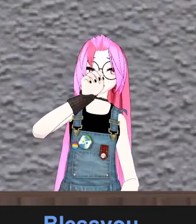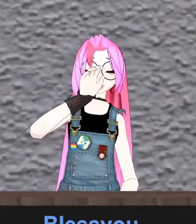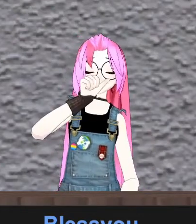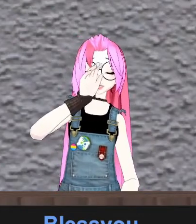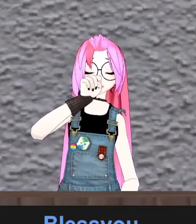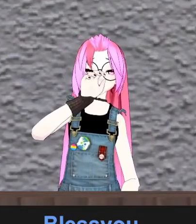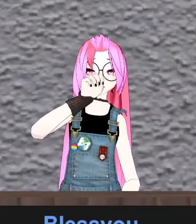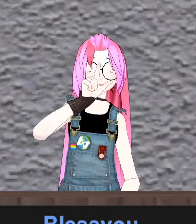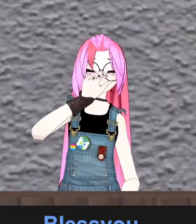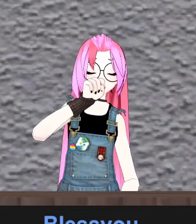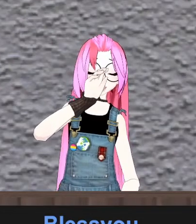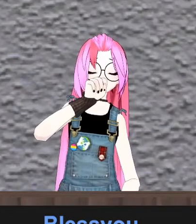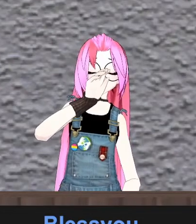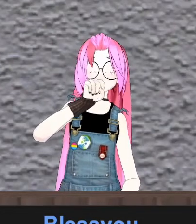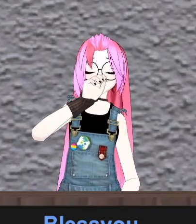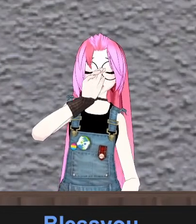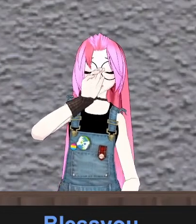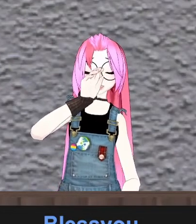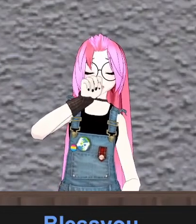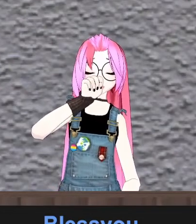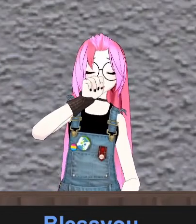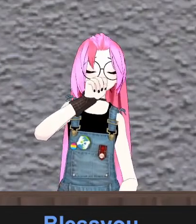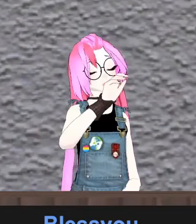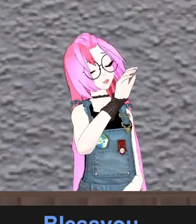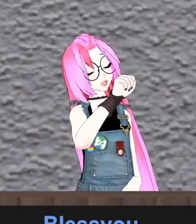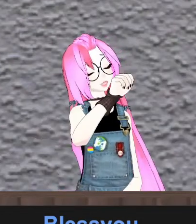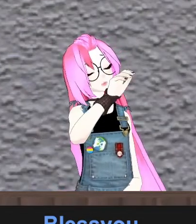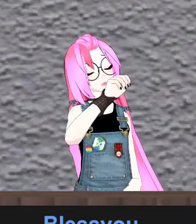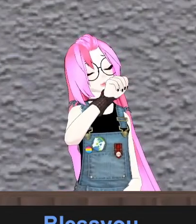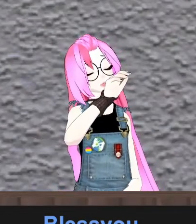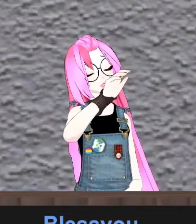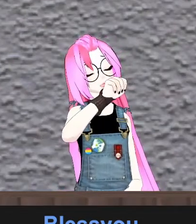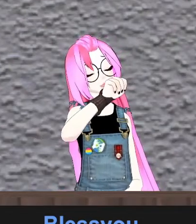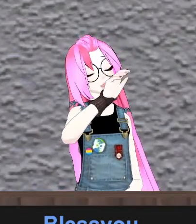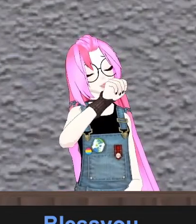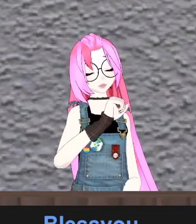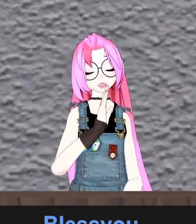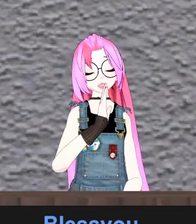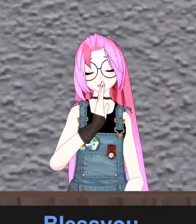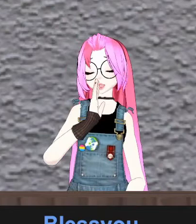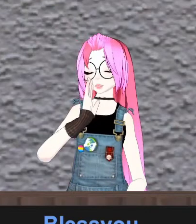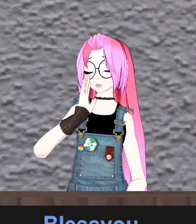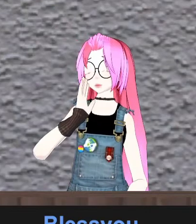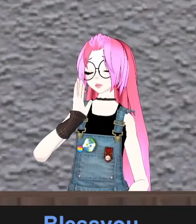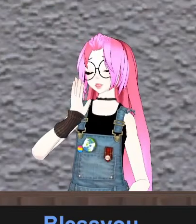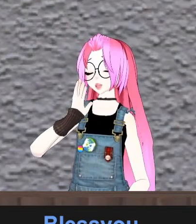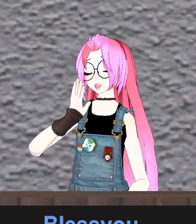this. This is more of a VR sign, but it makes sense. Speech, like this. And then speak is, or like